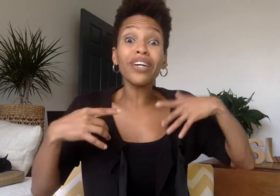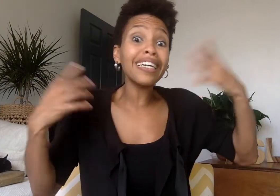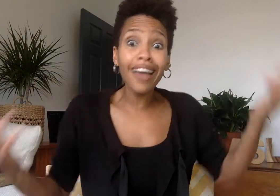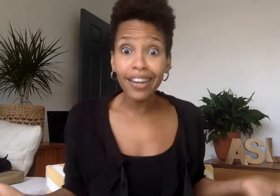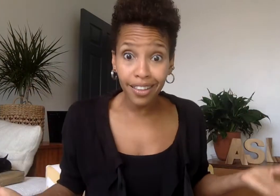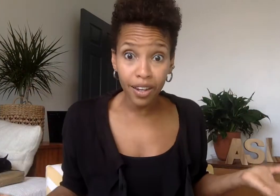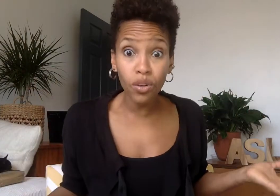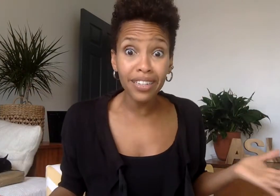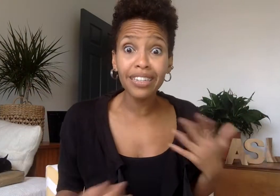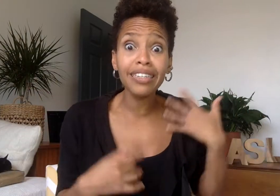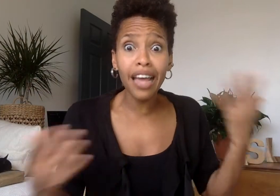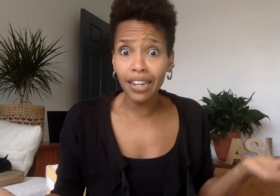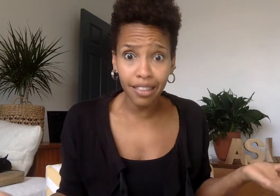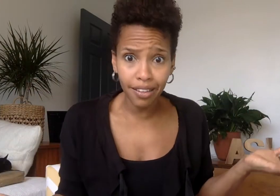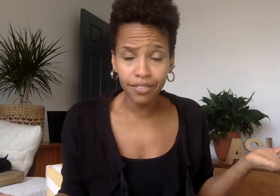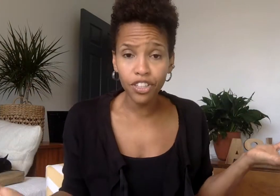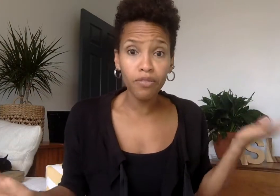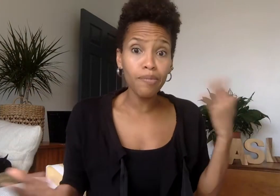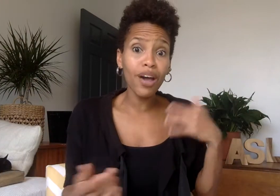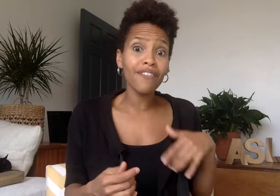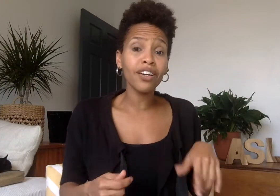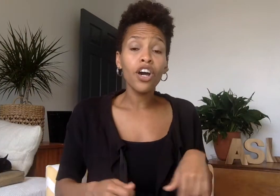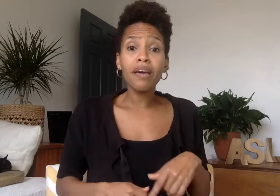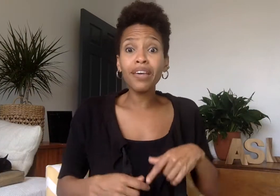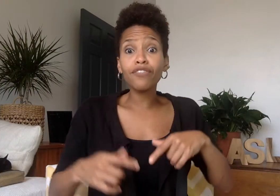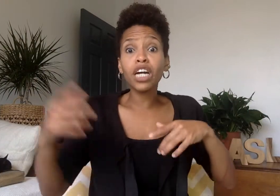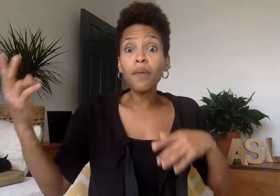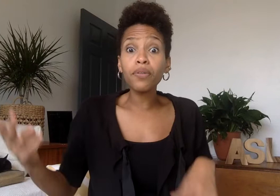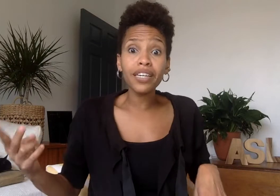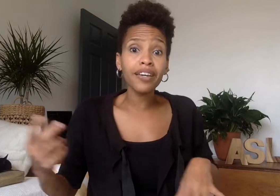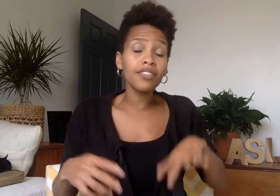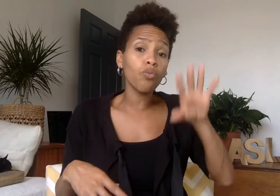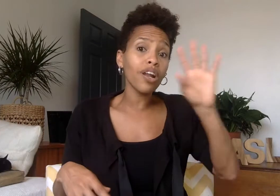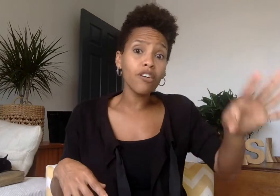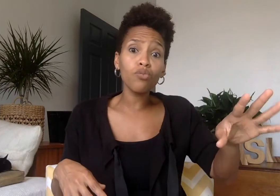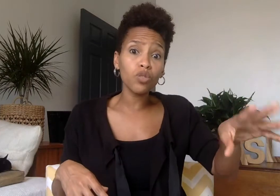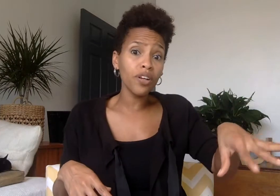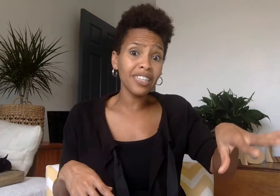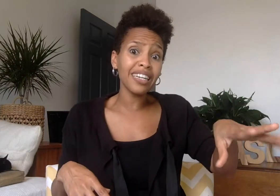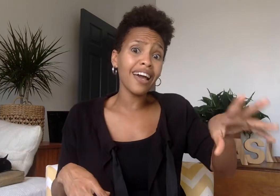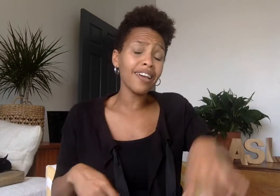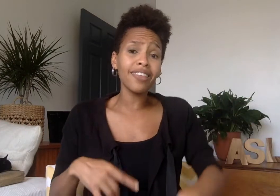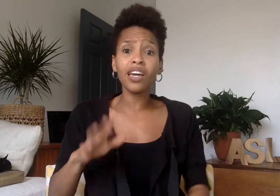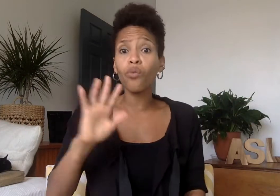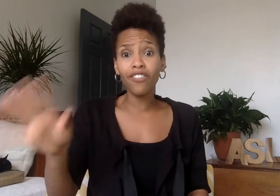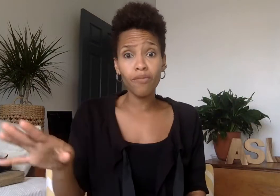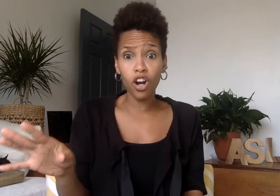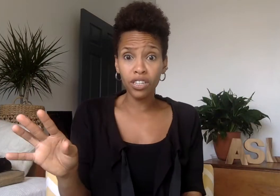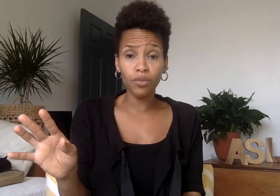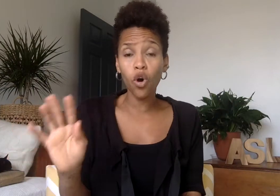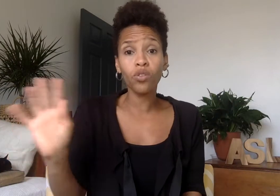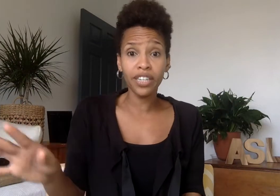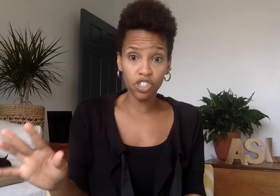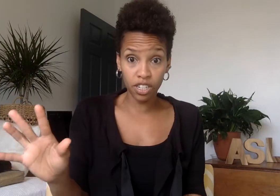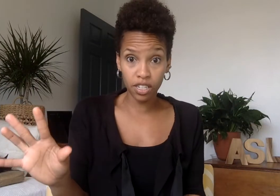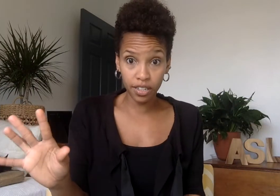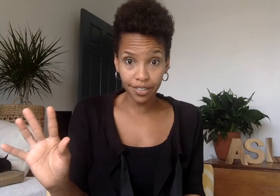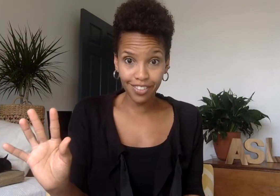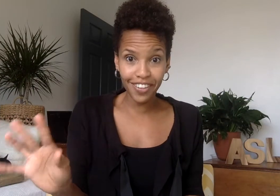eat anything, willing to eat anything. Maybe you have a couple of kids and one of them is willing to eat anything and one of them will only eat chicken nuggets.